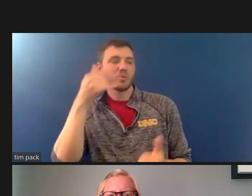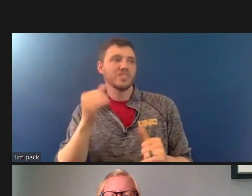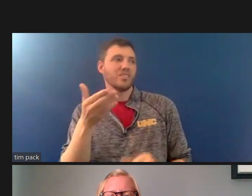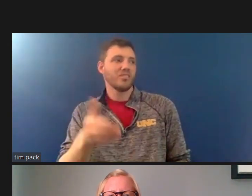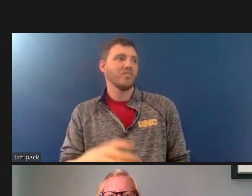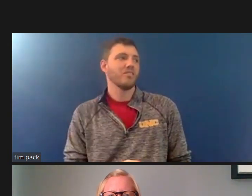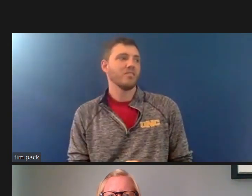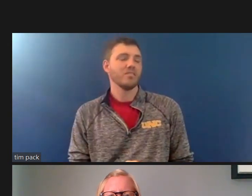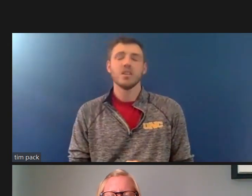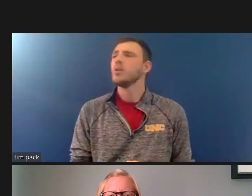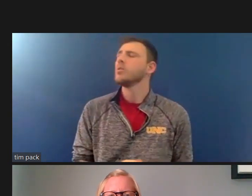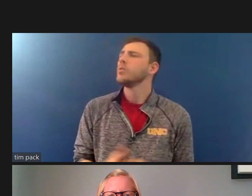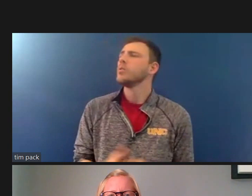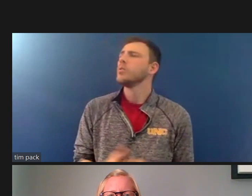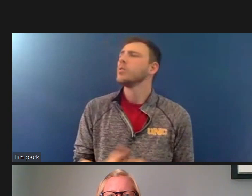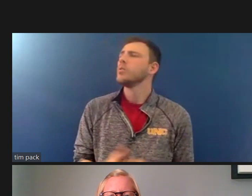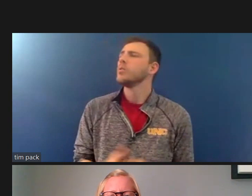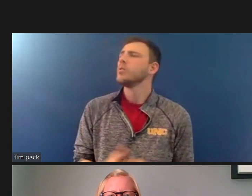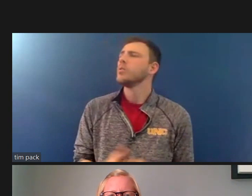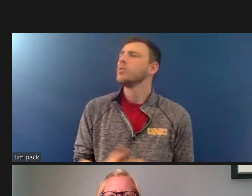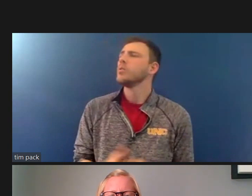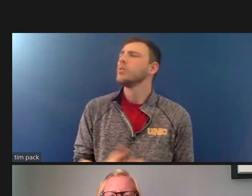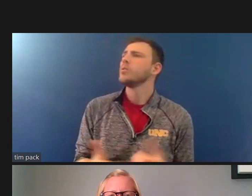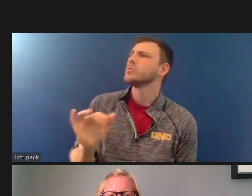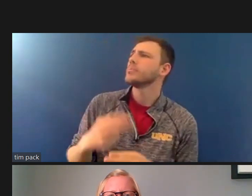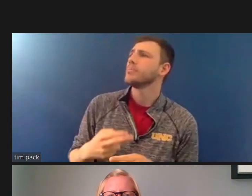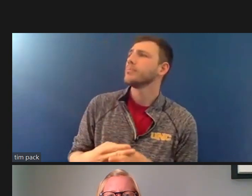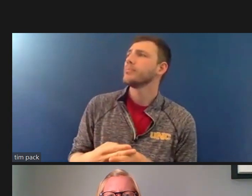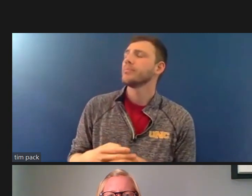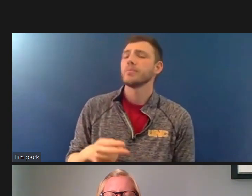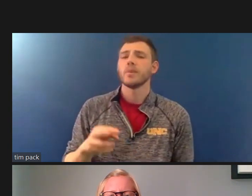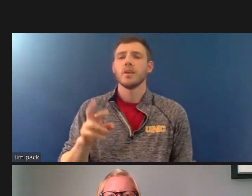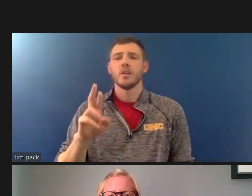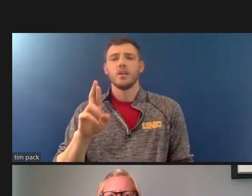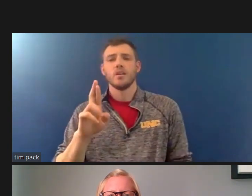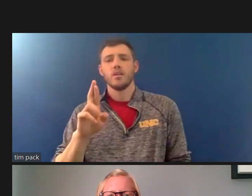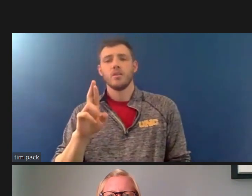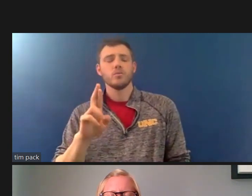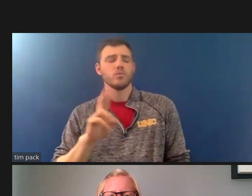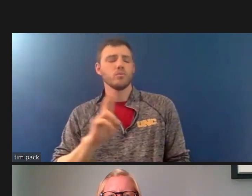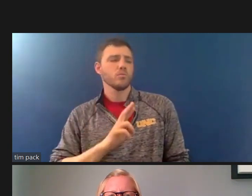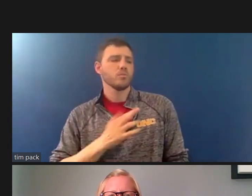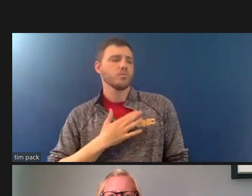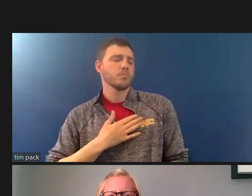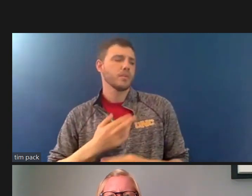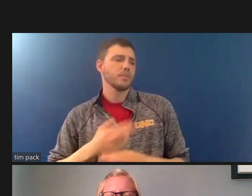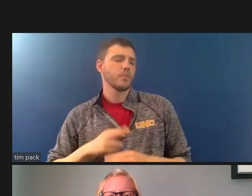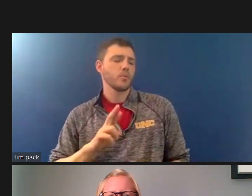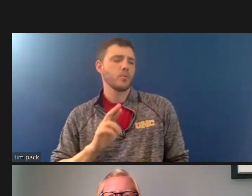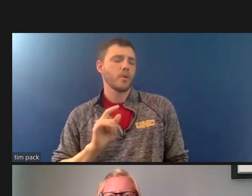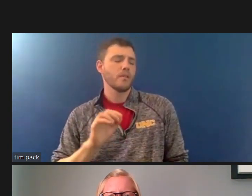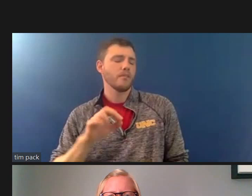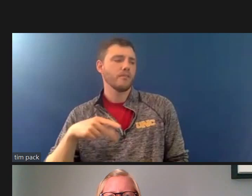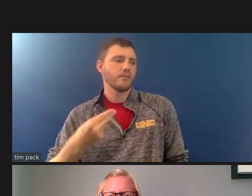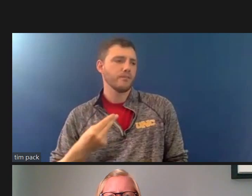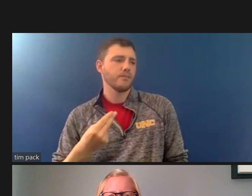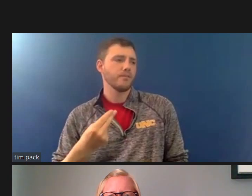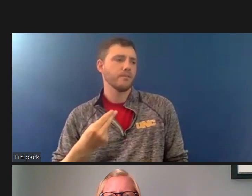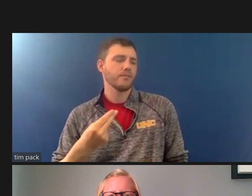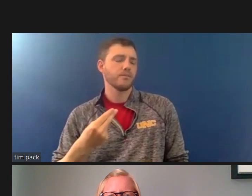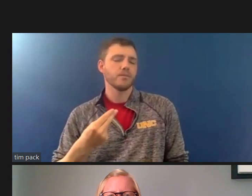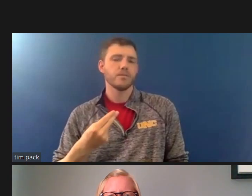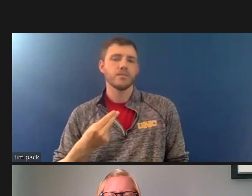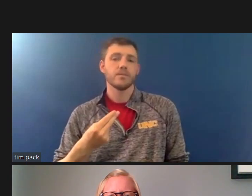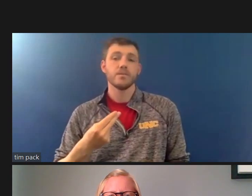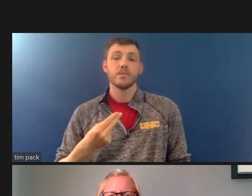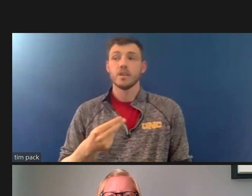"Ralph." The fat boy waited to be asked his name in turn, but this proffer of acquaintance was not made.